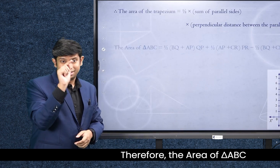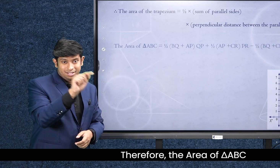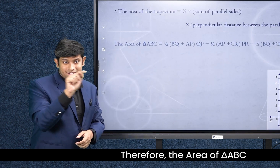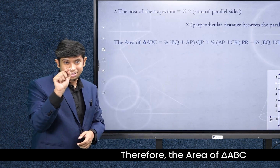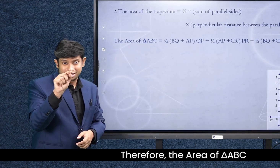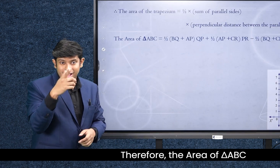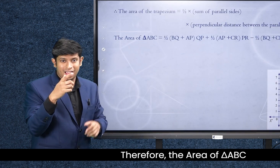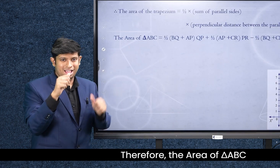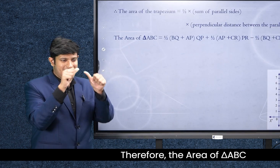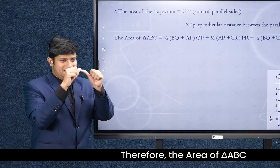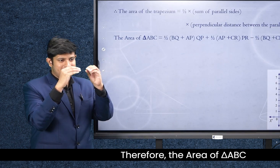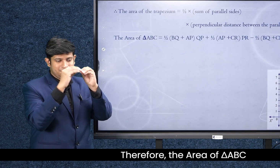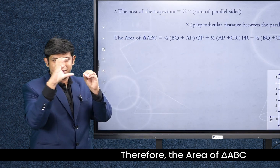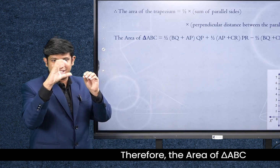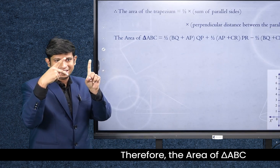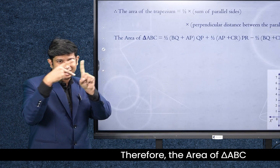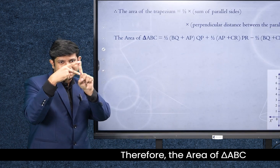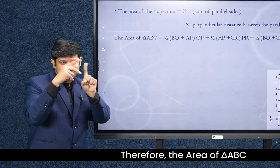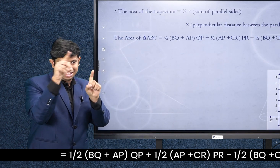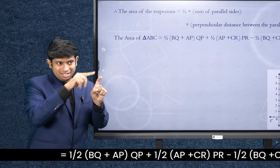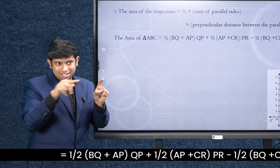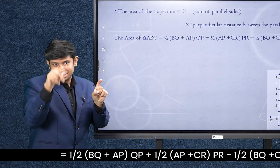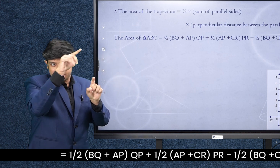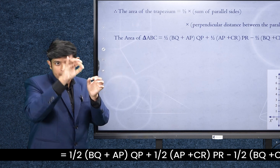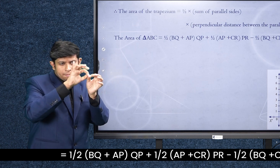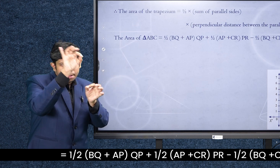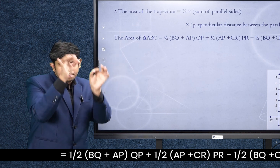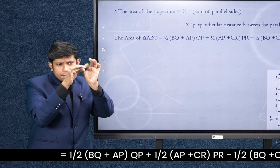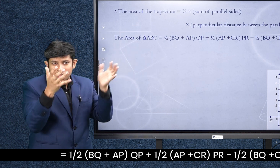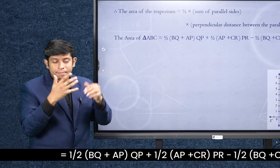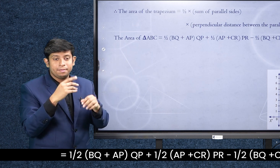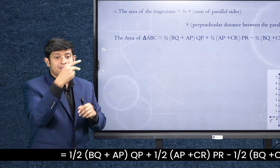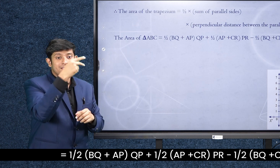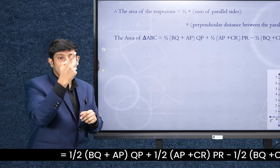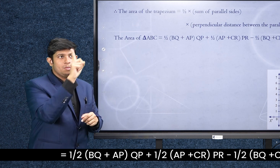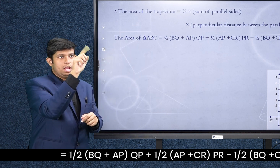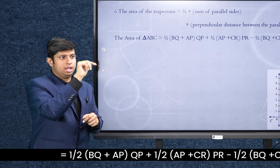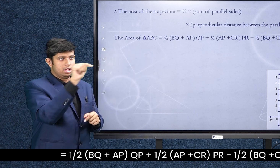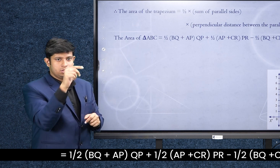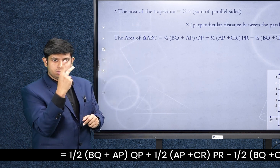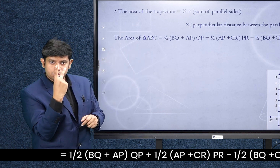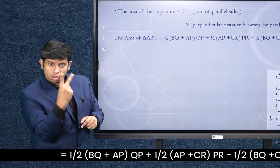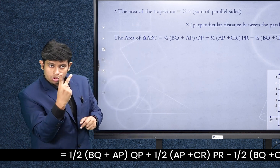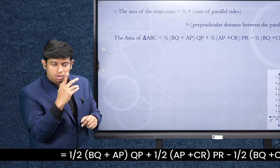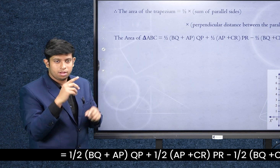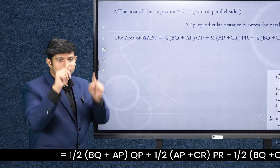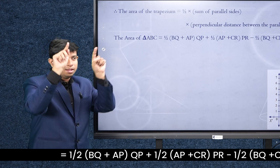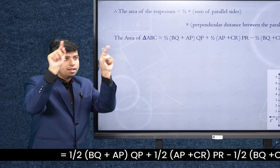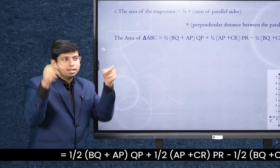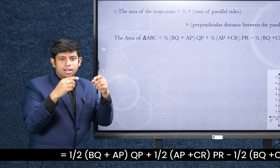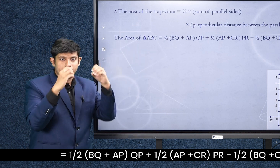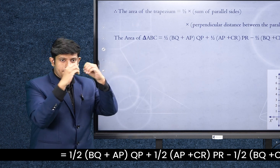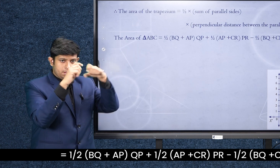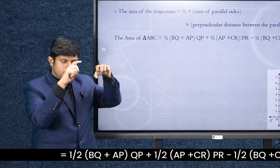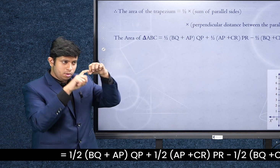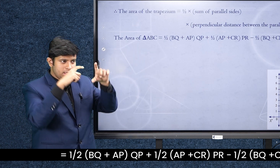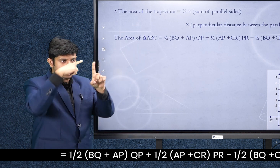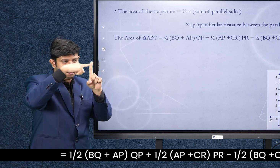Therefore, the area of triangle ABC is equal to half into BQ plus AP into QP plus half into AP plus